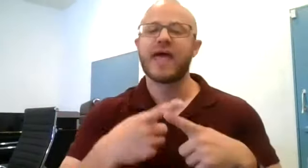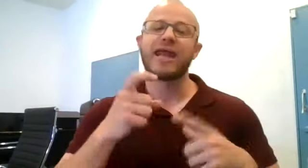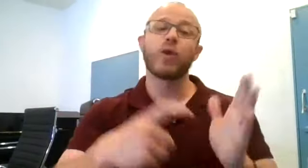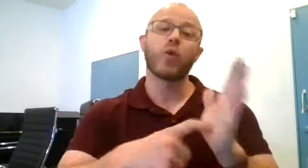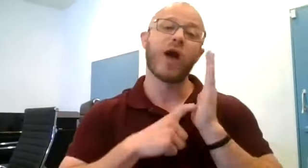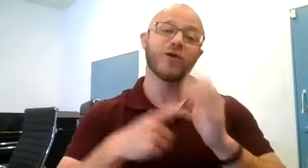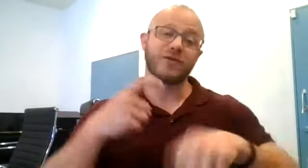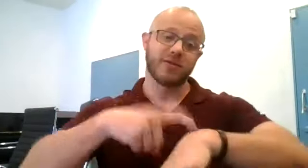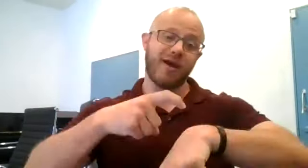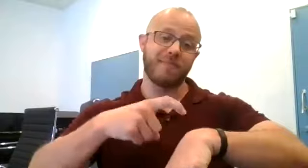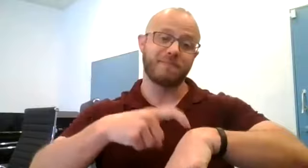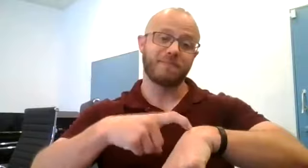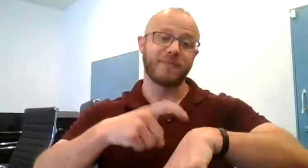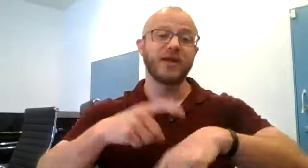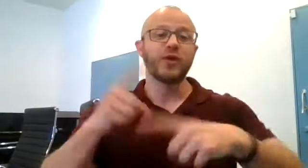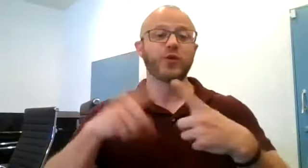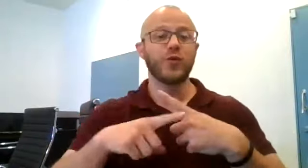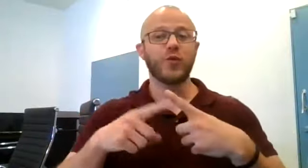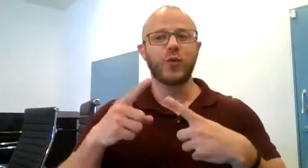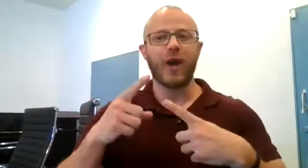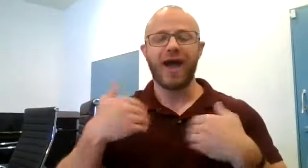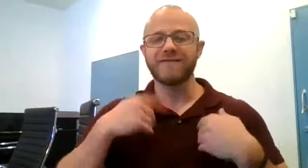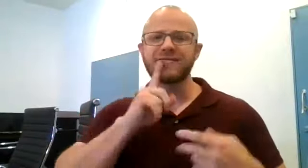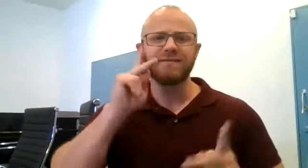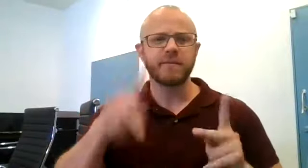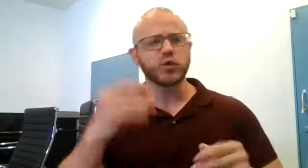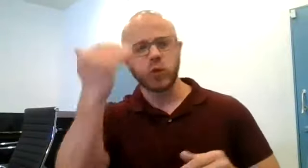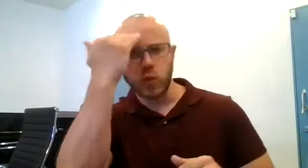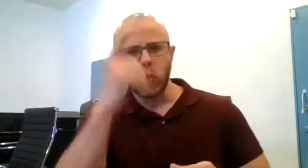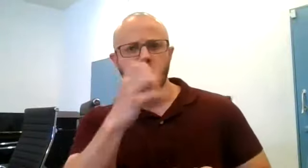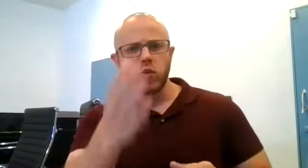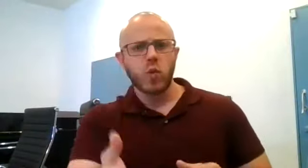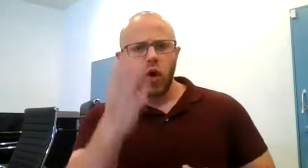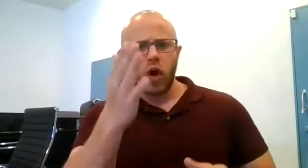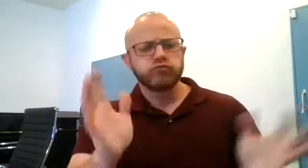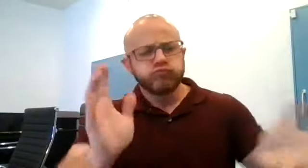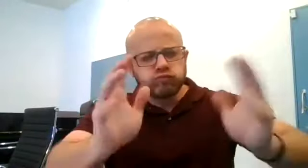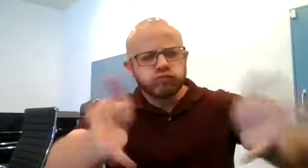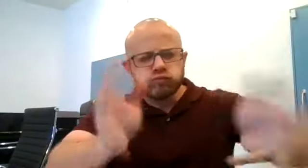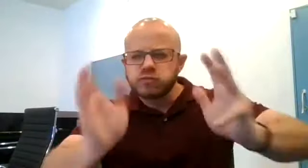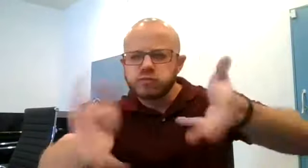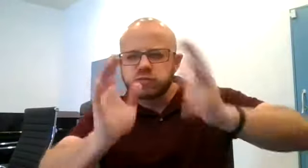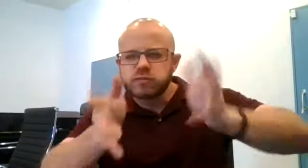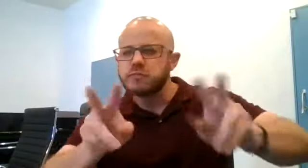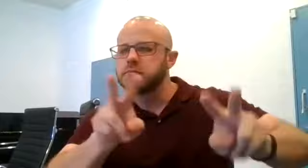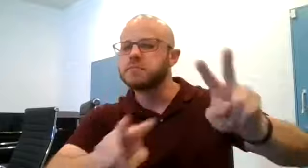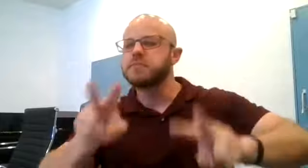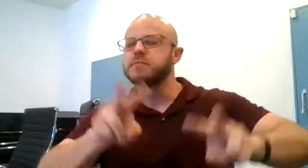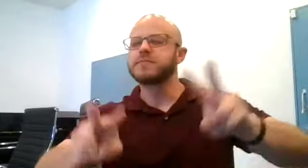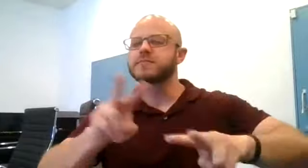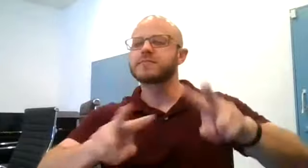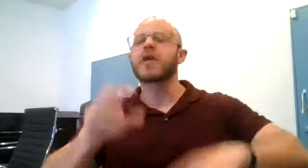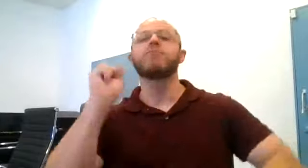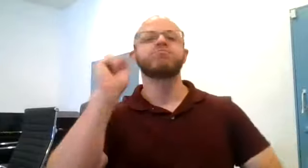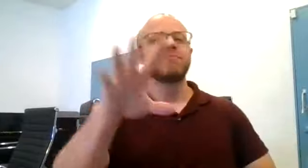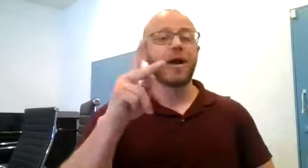that's unique, requires time to have a deaf person get to know you through